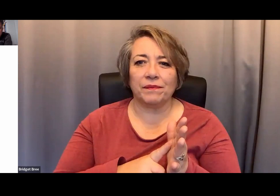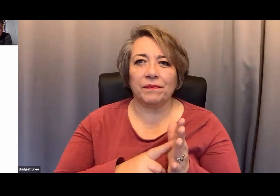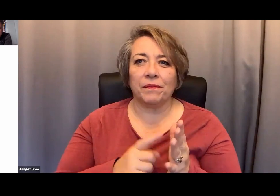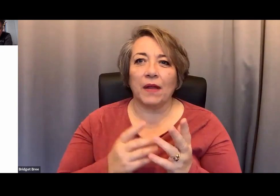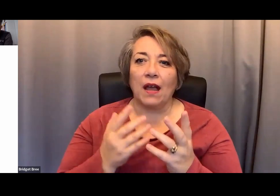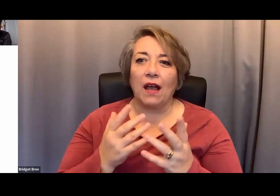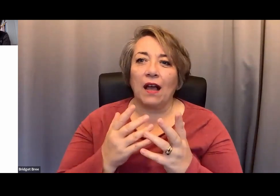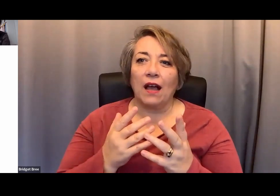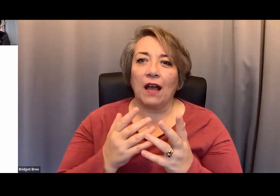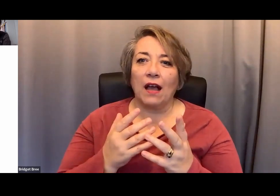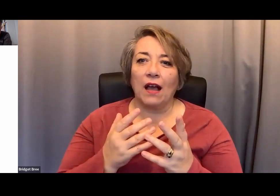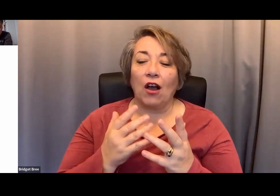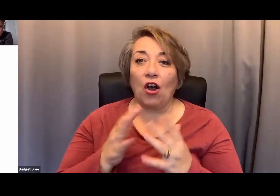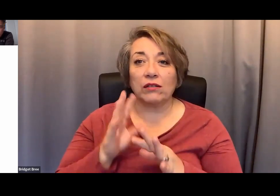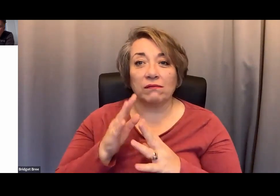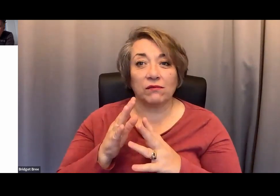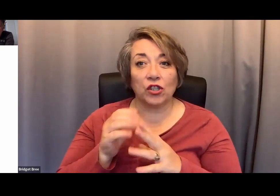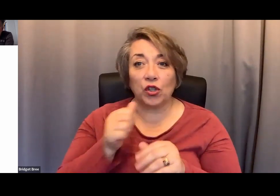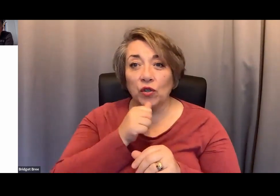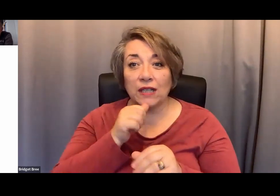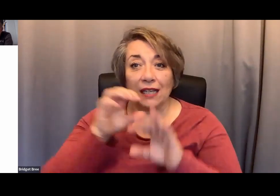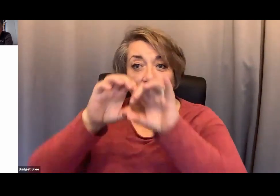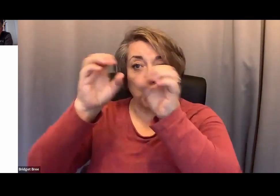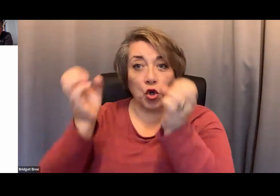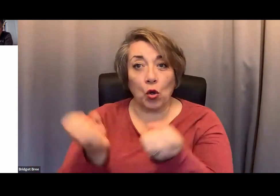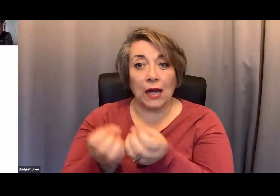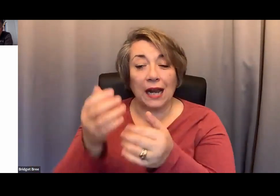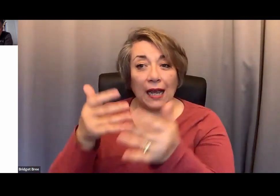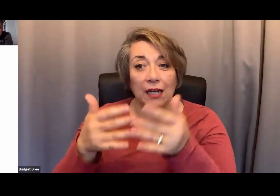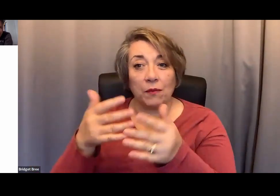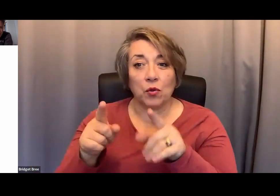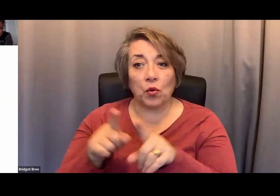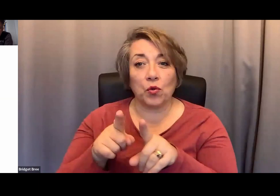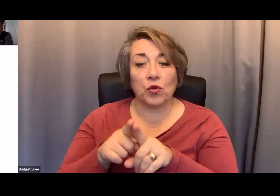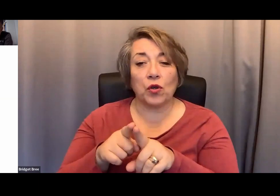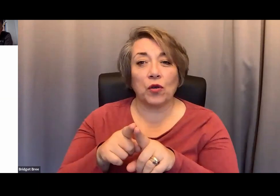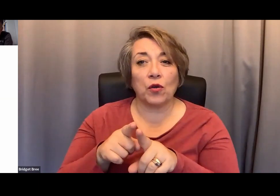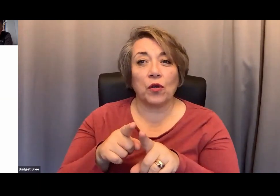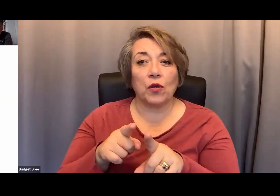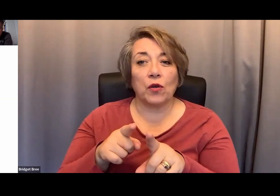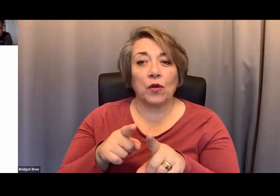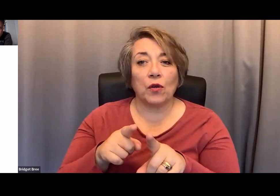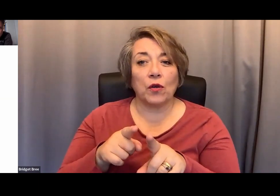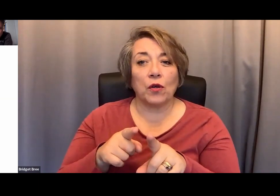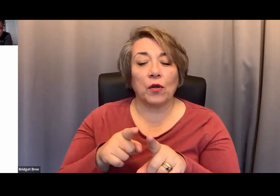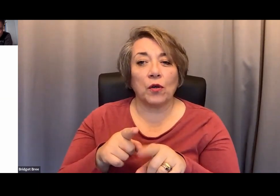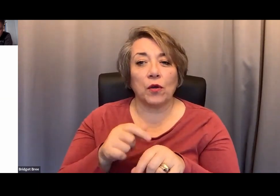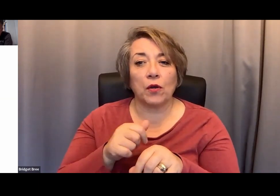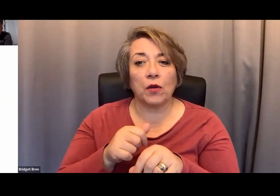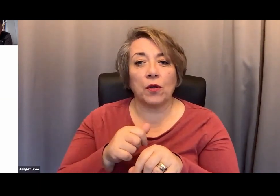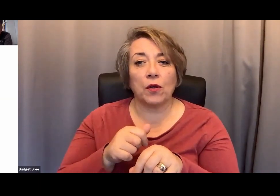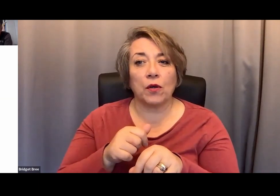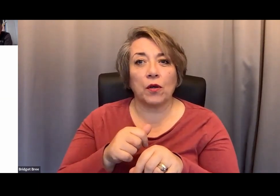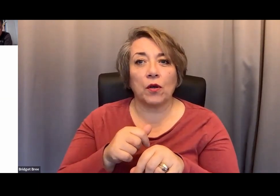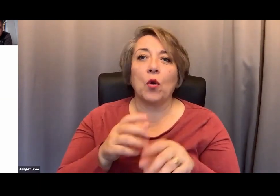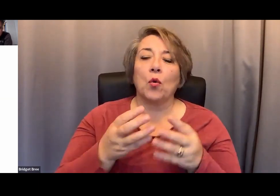donut economics, and also with the senior scientists from Stockholm Resilience Center, who are behind